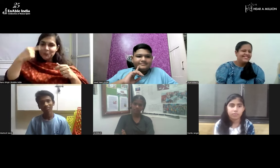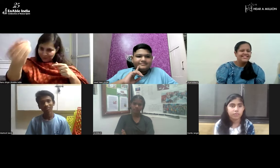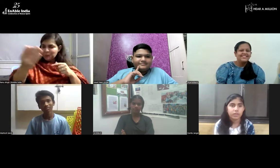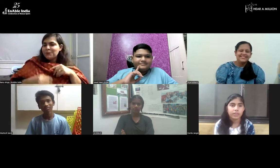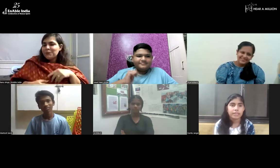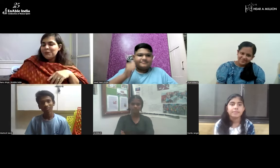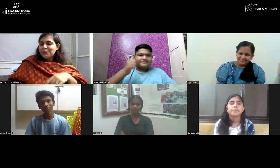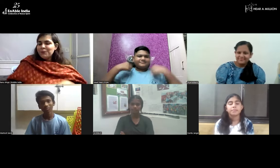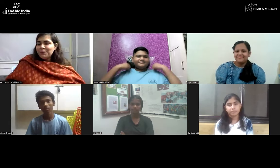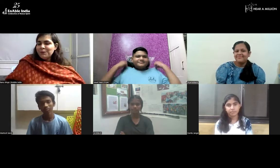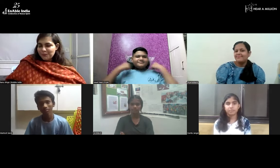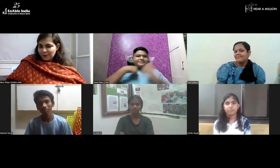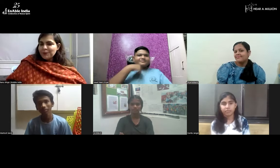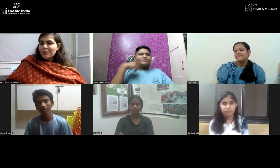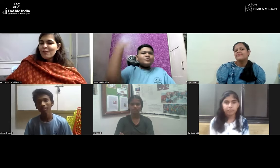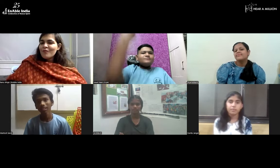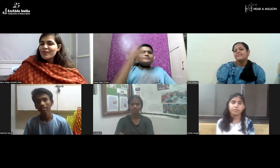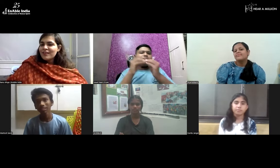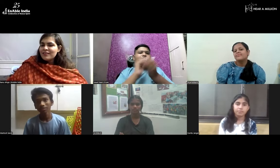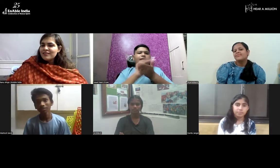express your emotions.